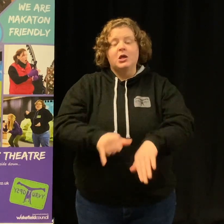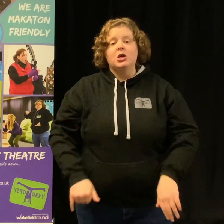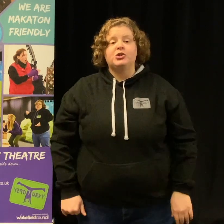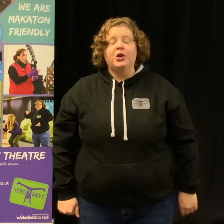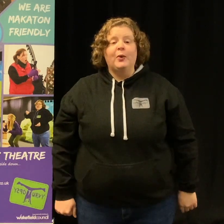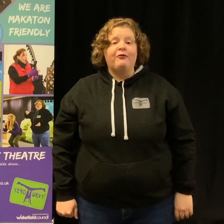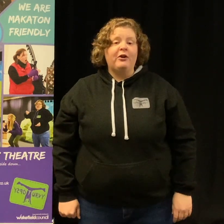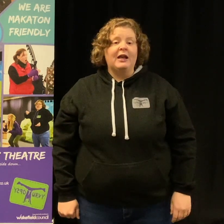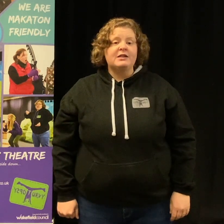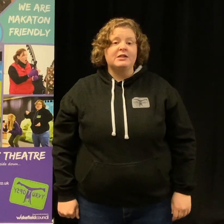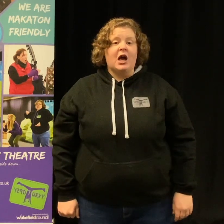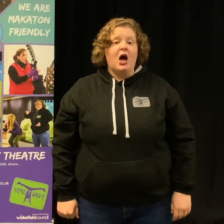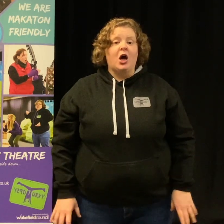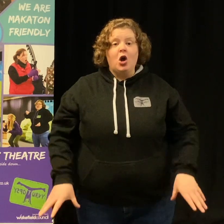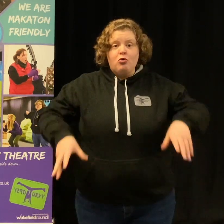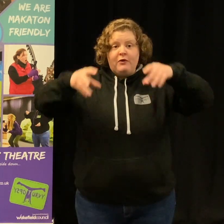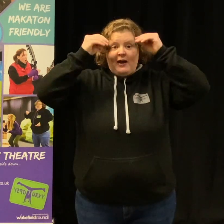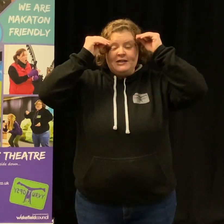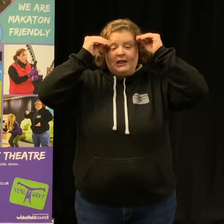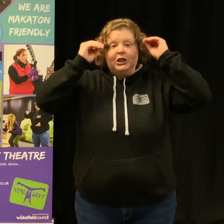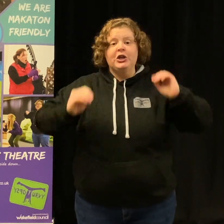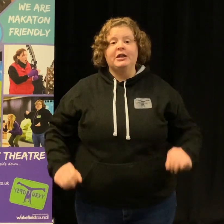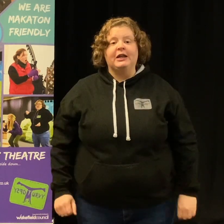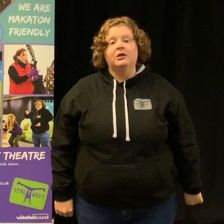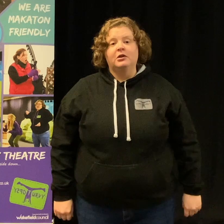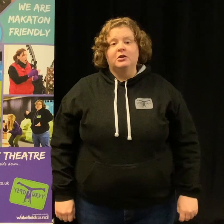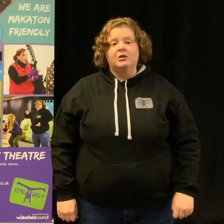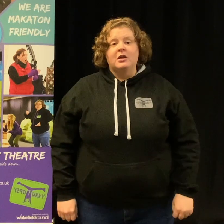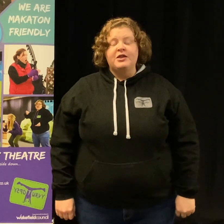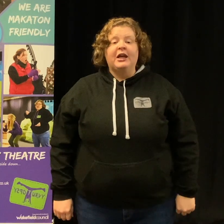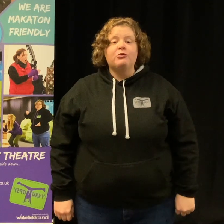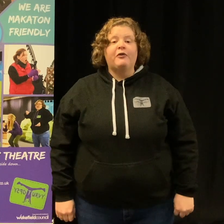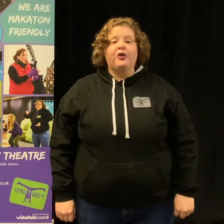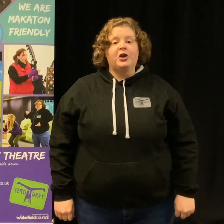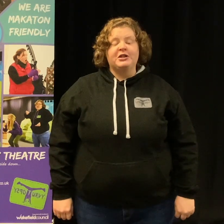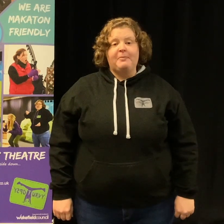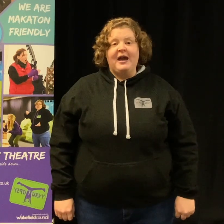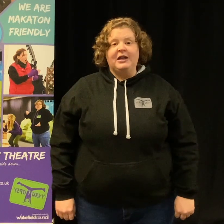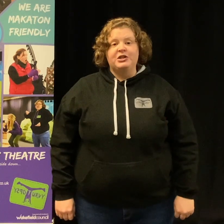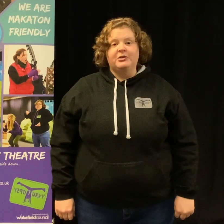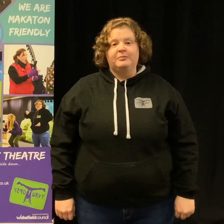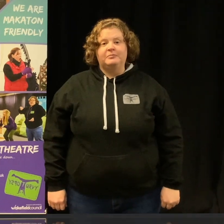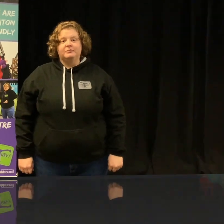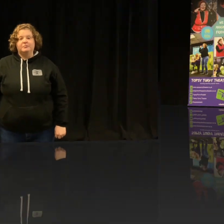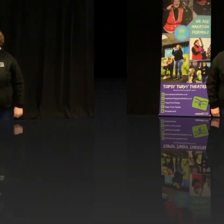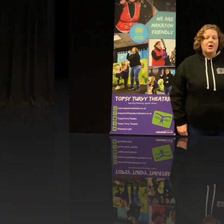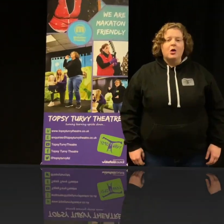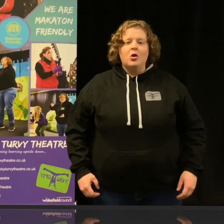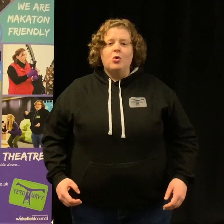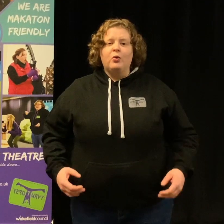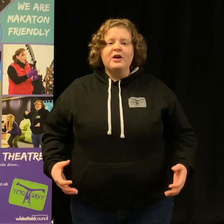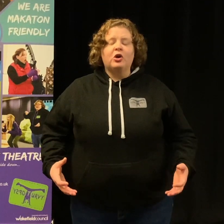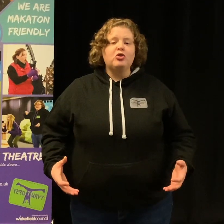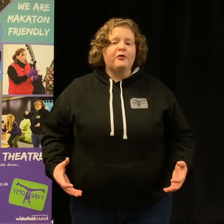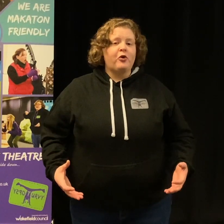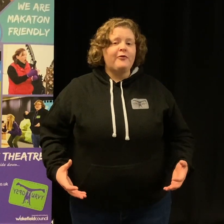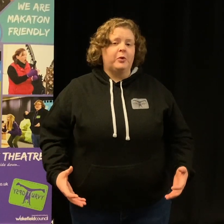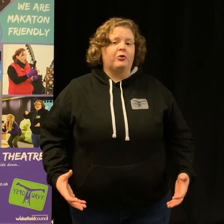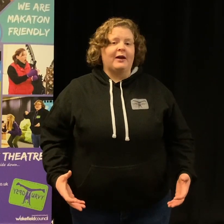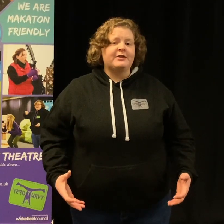so that when freelancers are revising and learning, they can refer to the page. With our Culture for Everyone grant, we